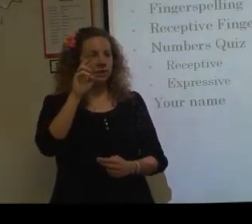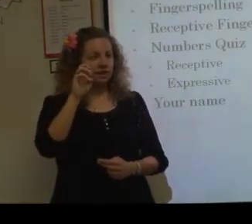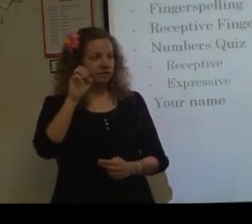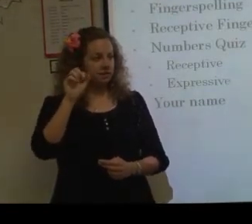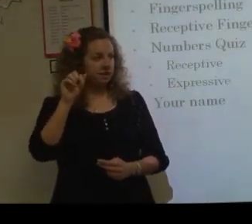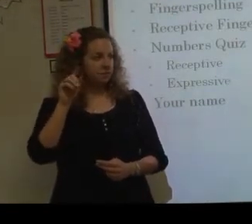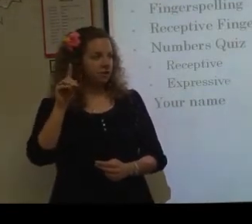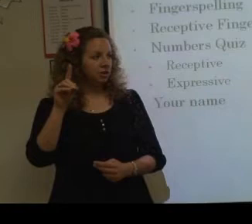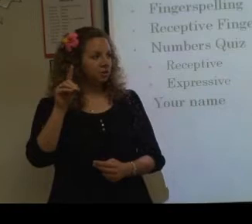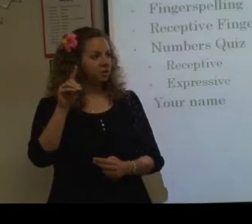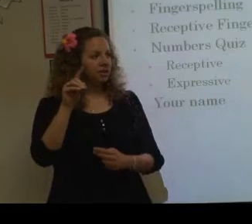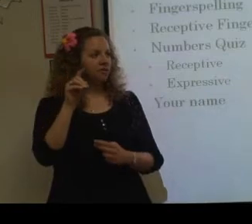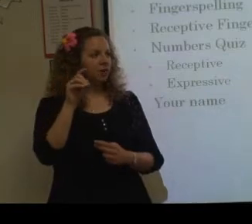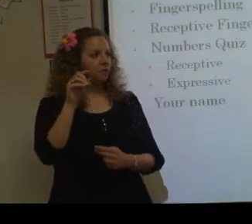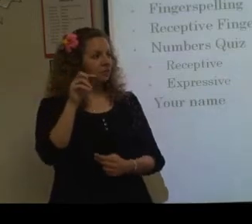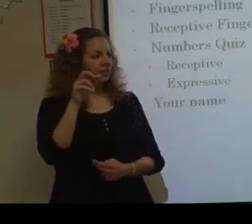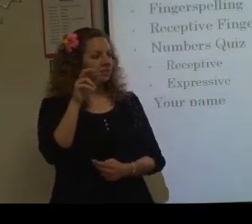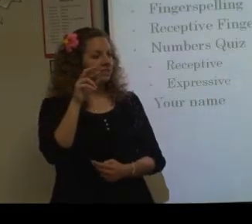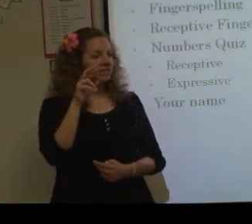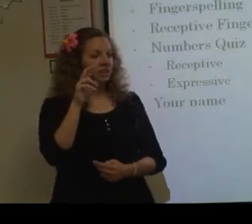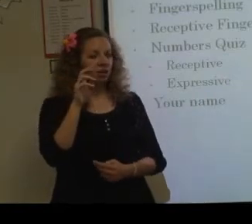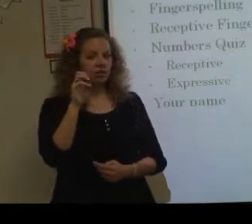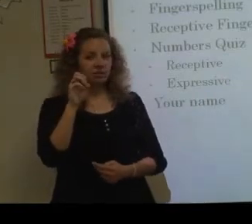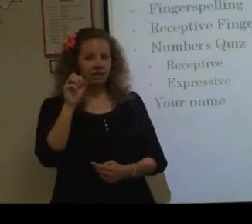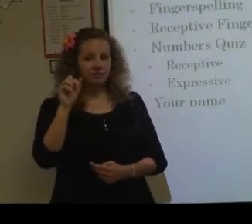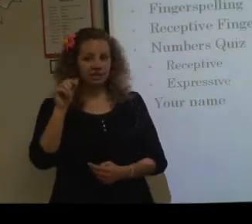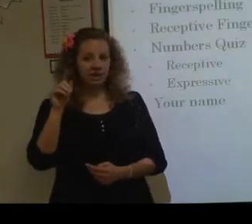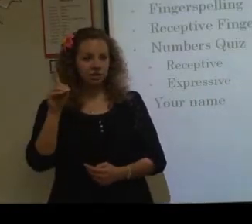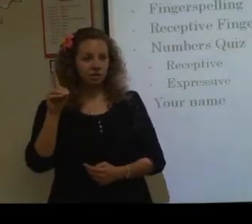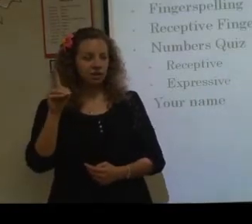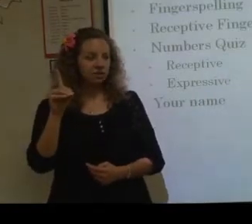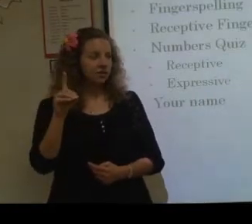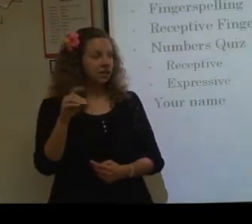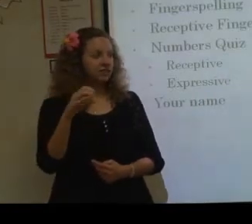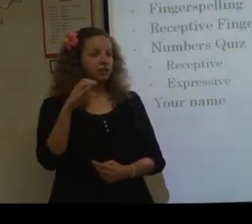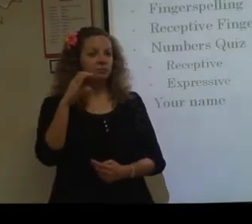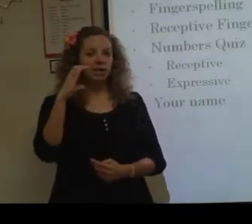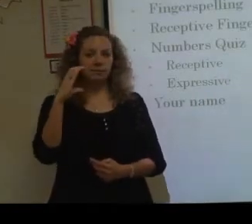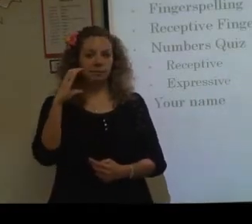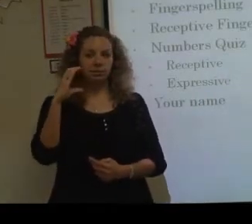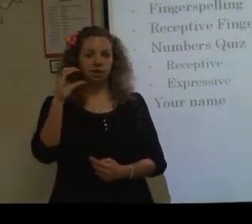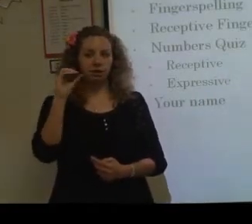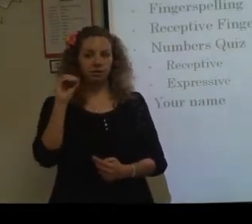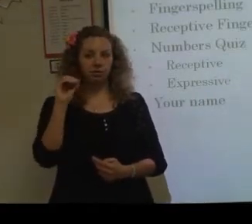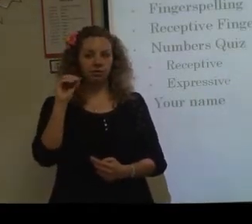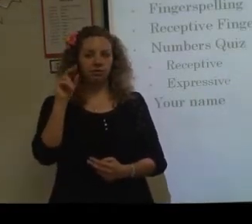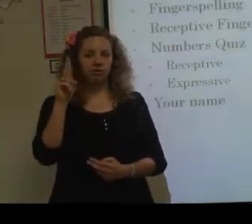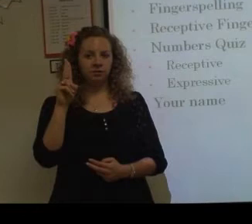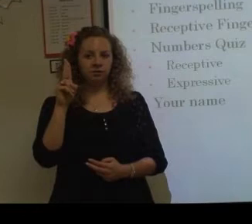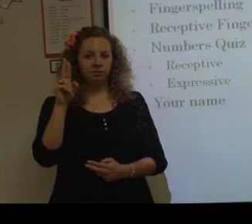blend them. So it's kind of almost like if I didn't take all the time to get to it, like if I do my name, I wouldn't go,